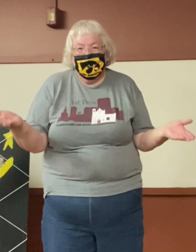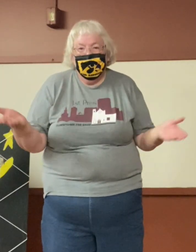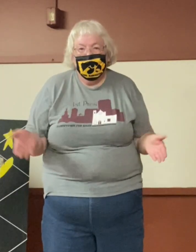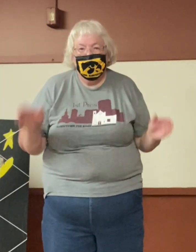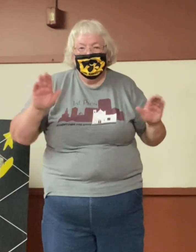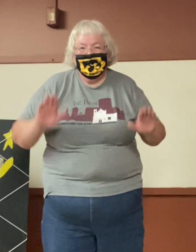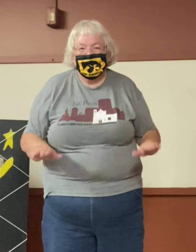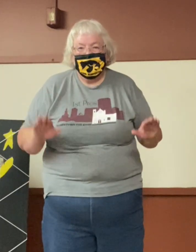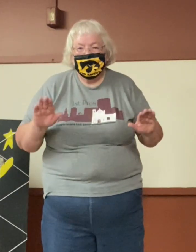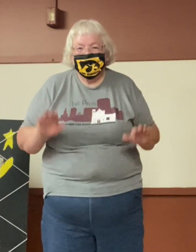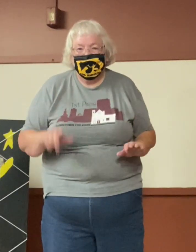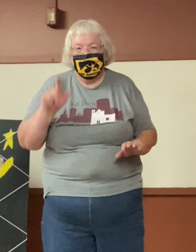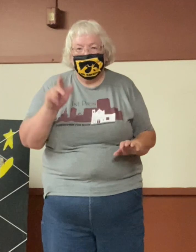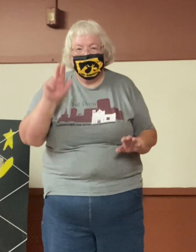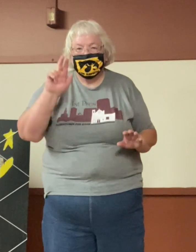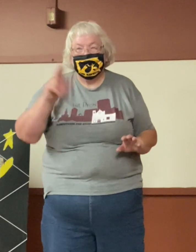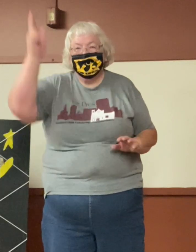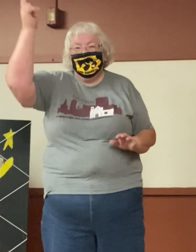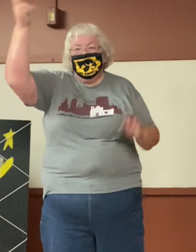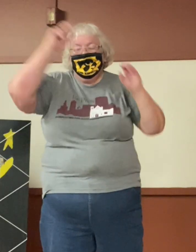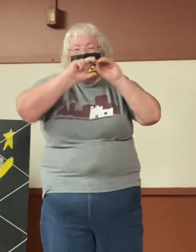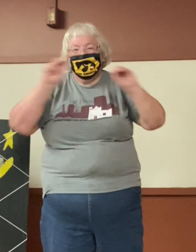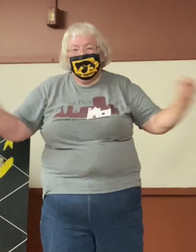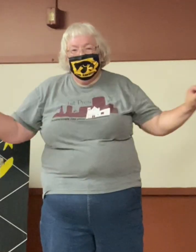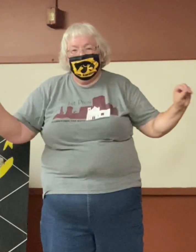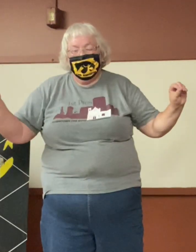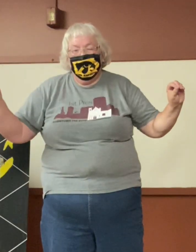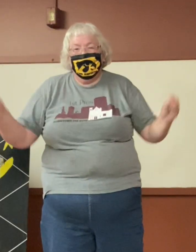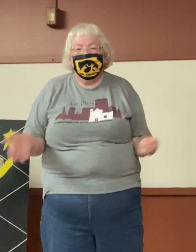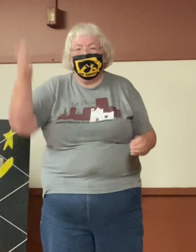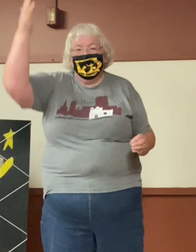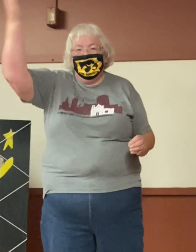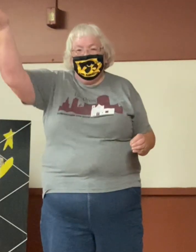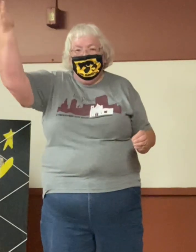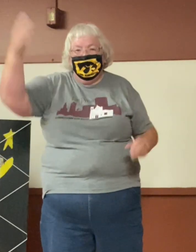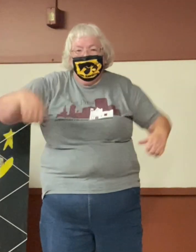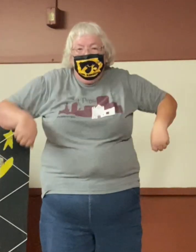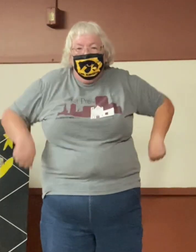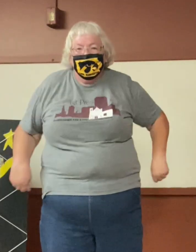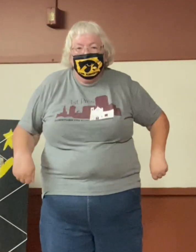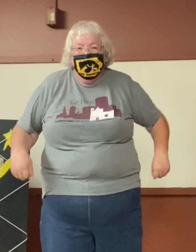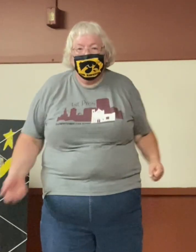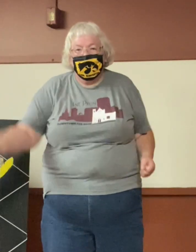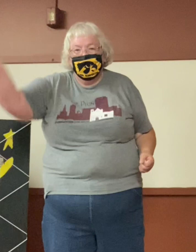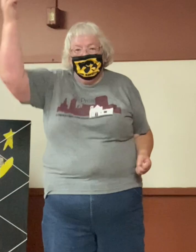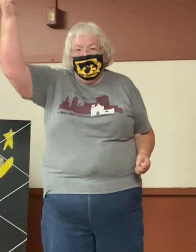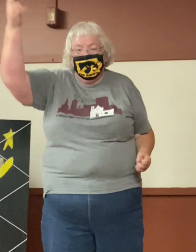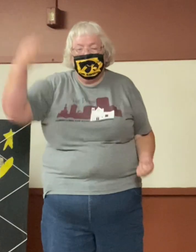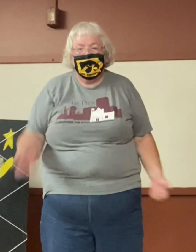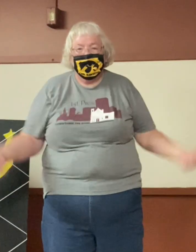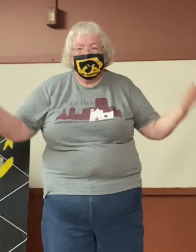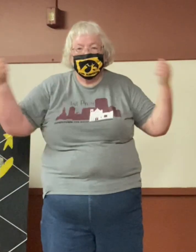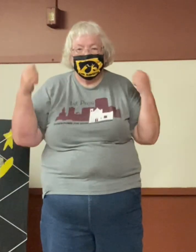so. Little ones to him belong, they are weak, but